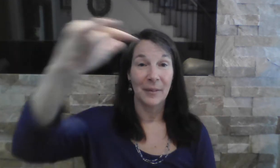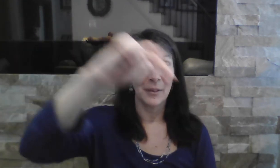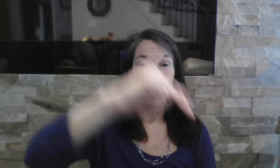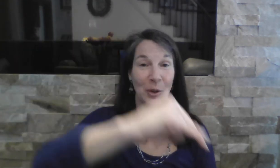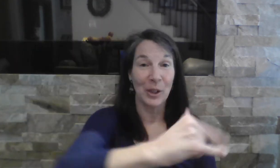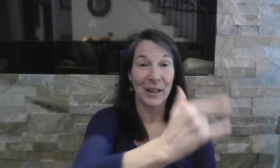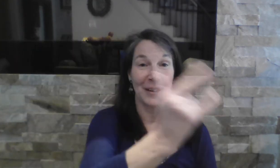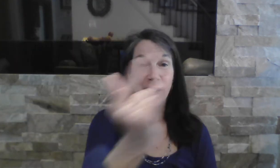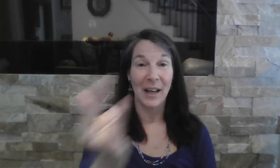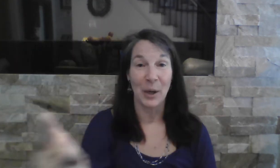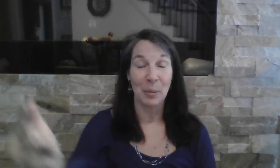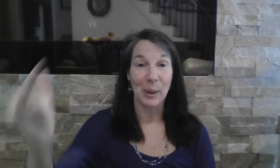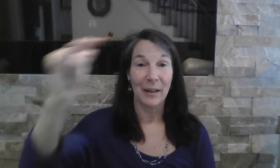Good. Airplane.